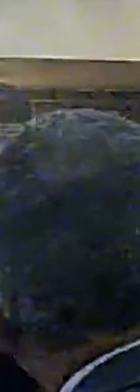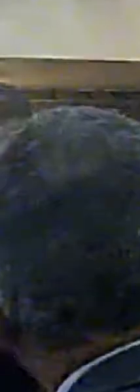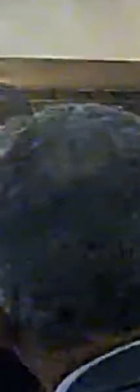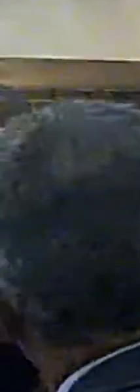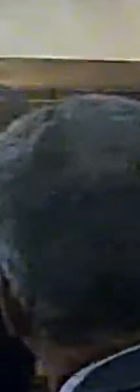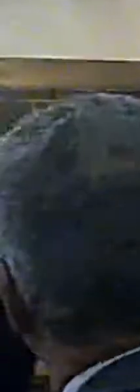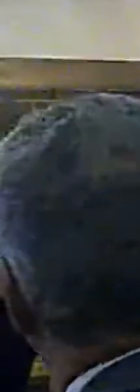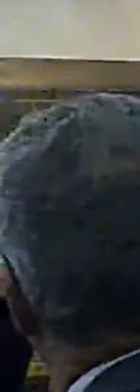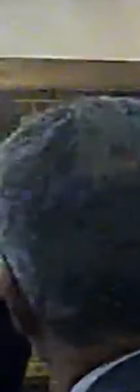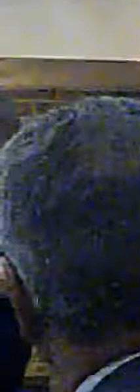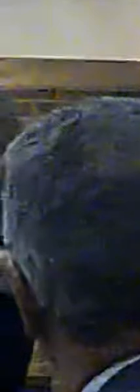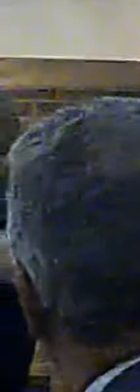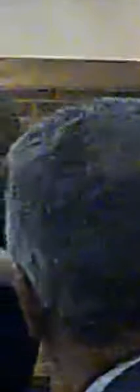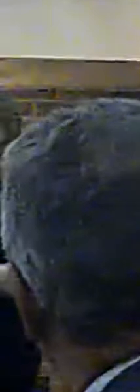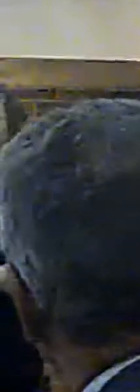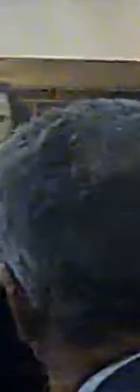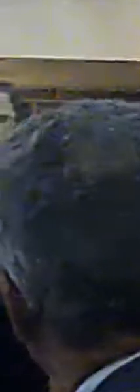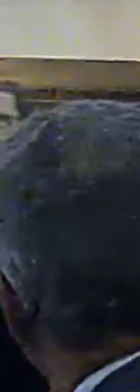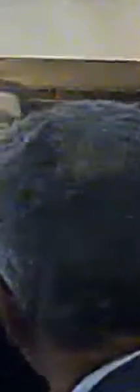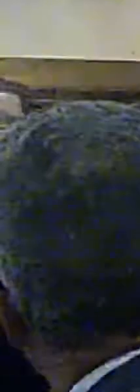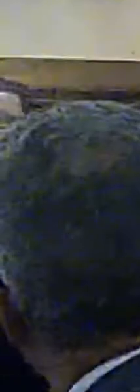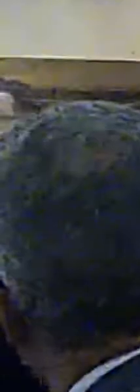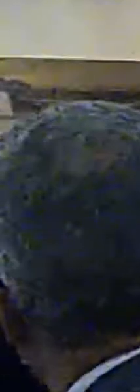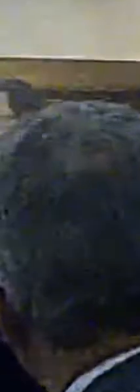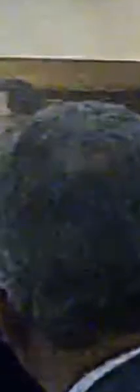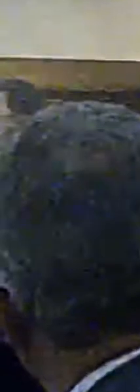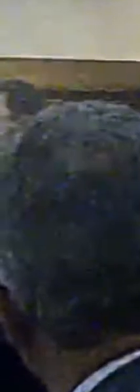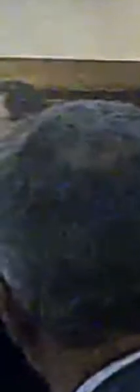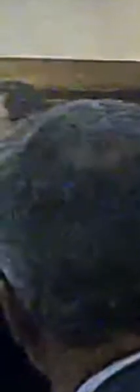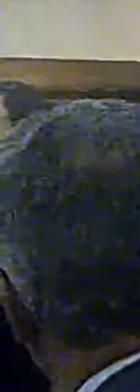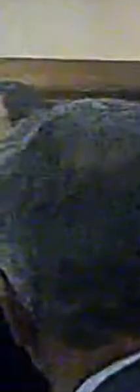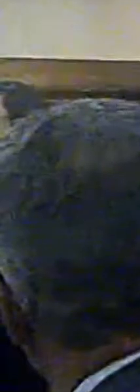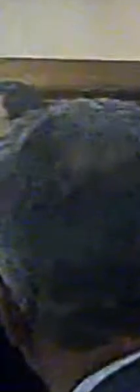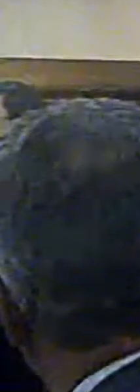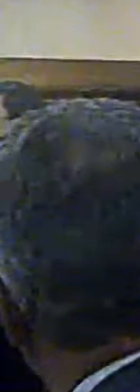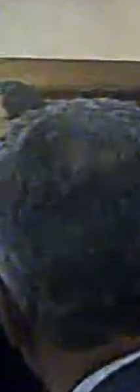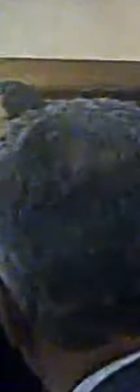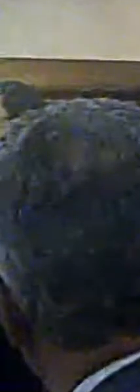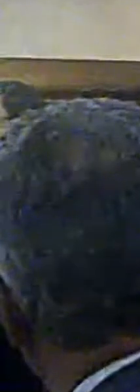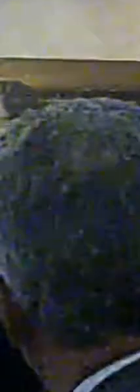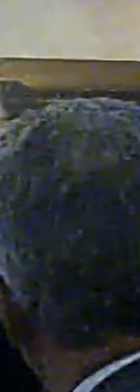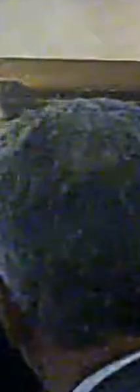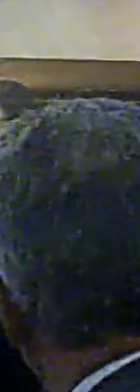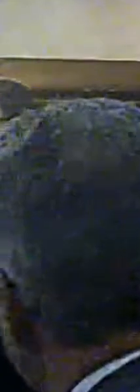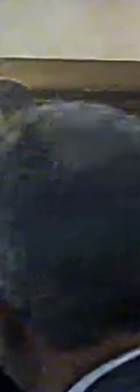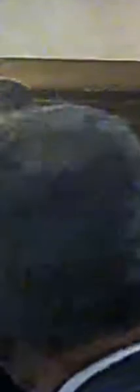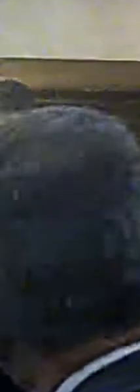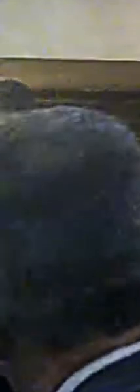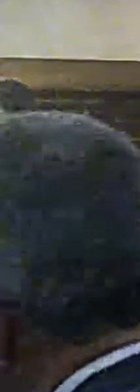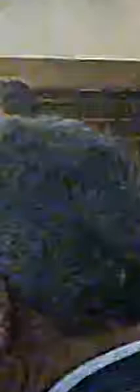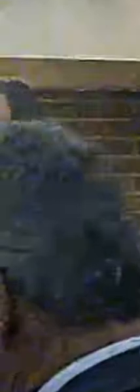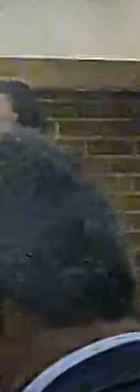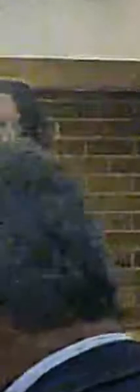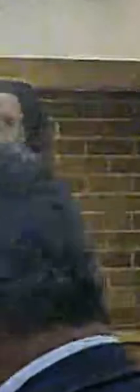But in terms of the Cheshire position, that is exactly as I've explained to the meeting earlier on.